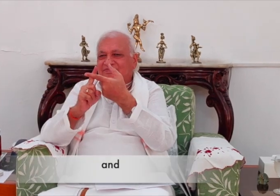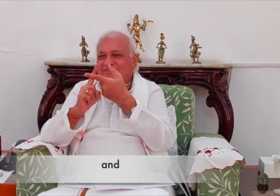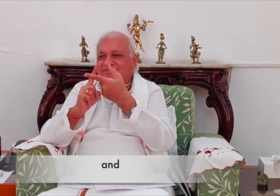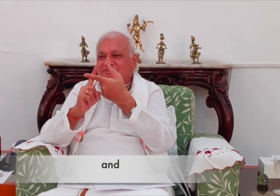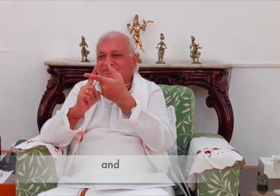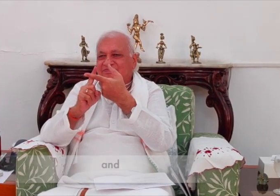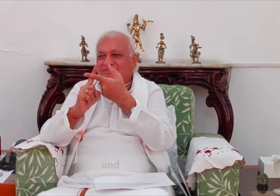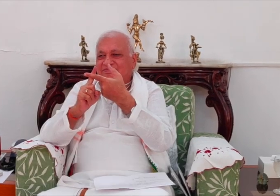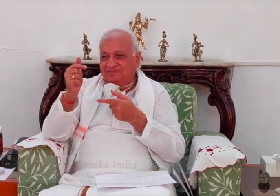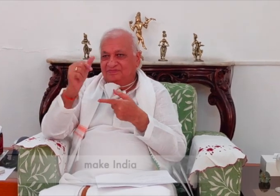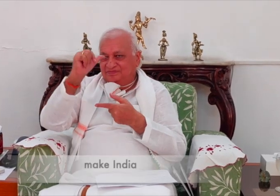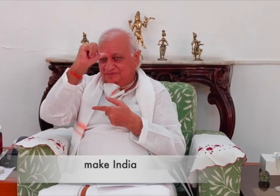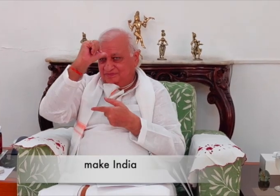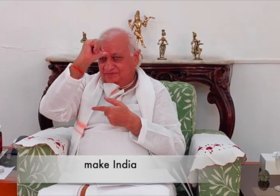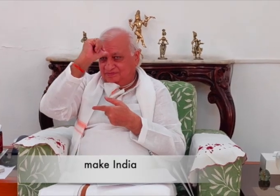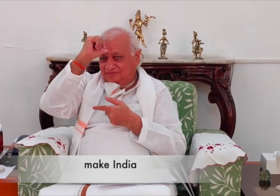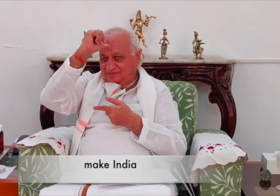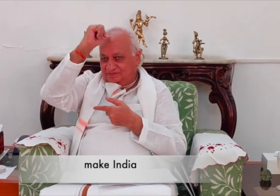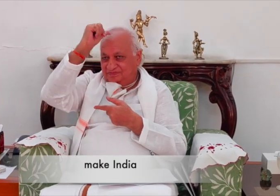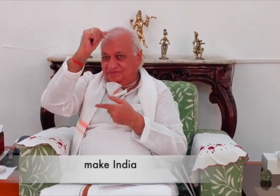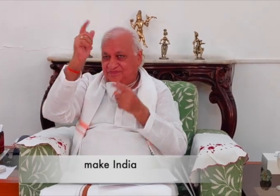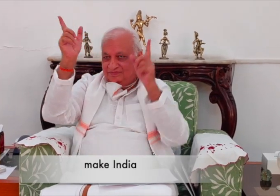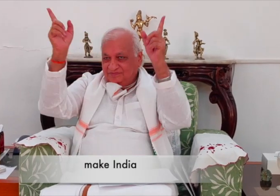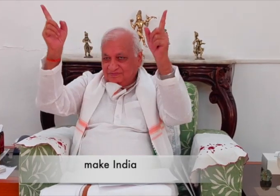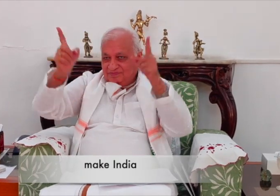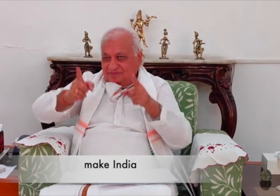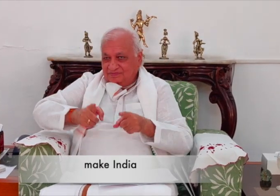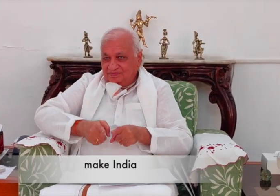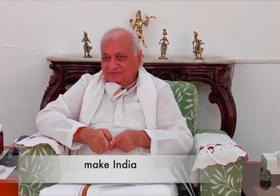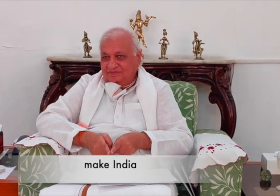and make India